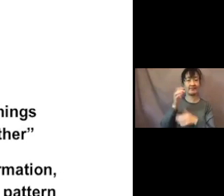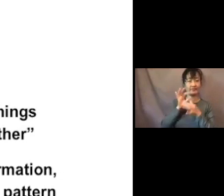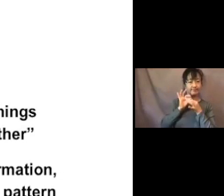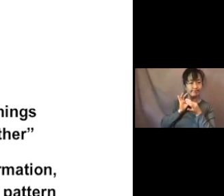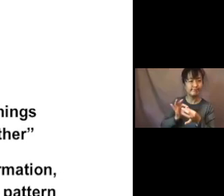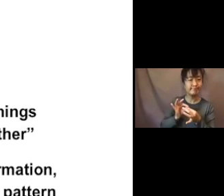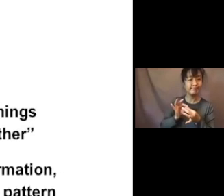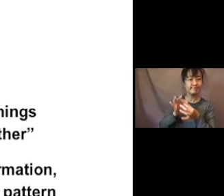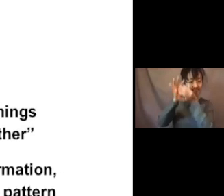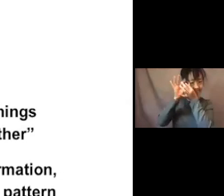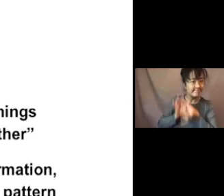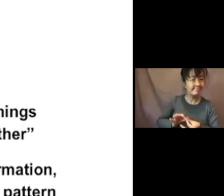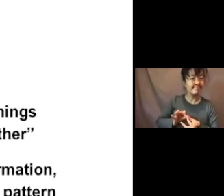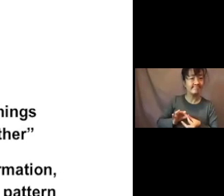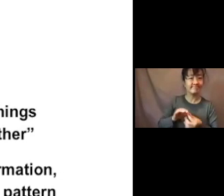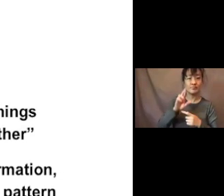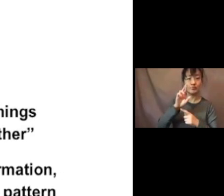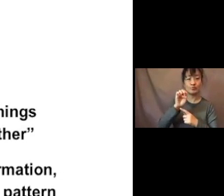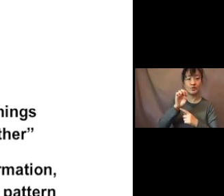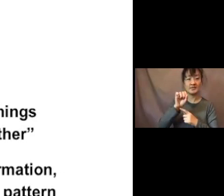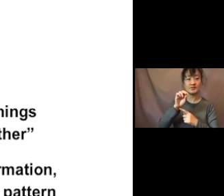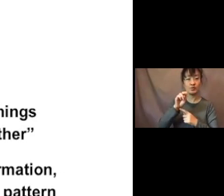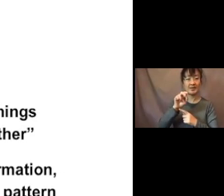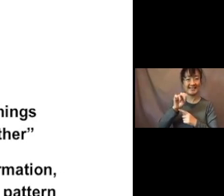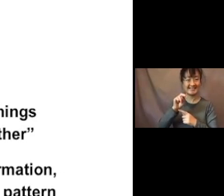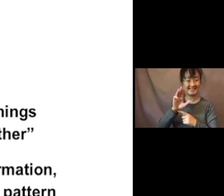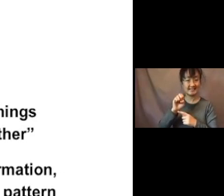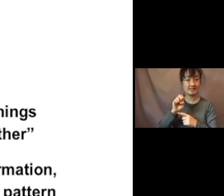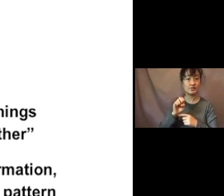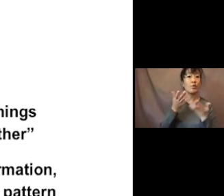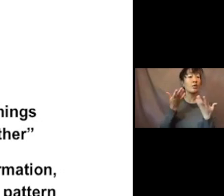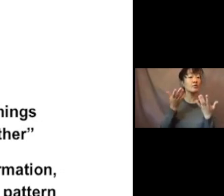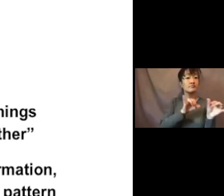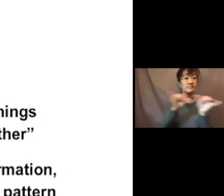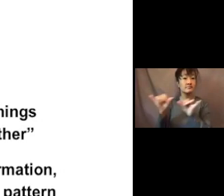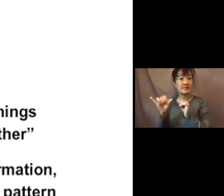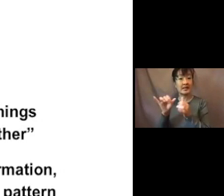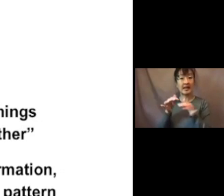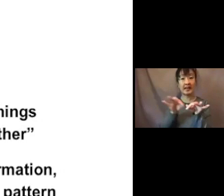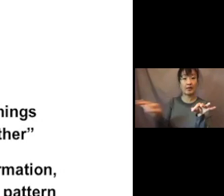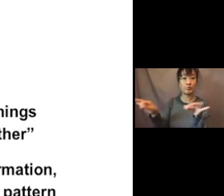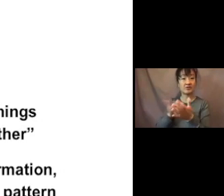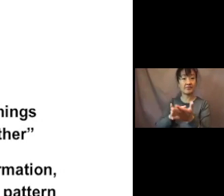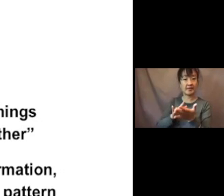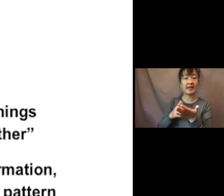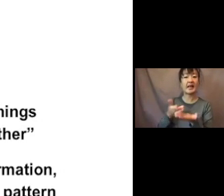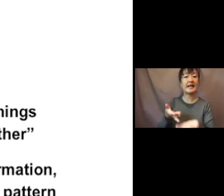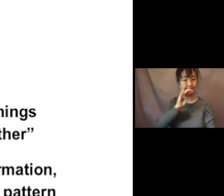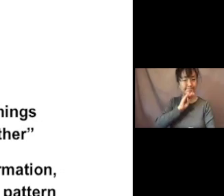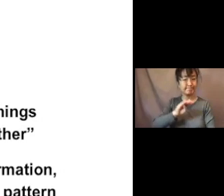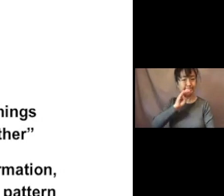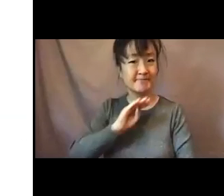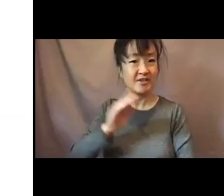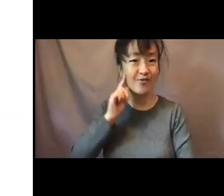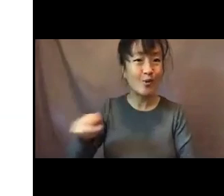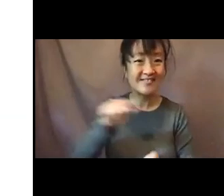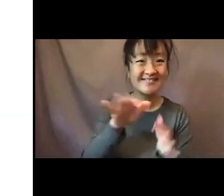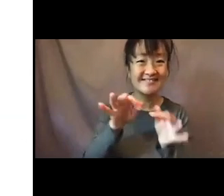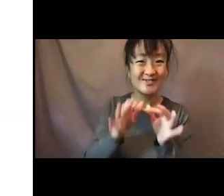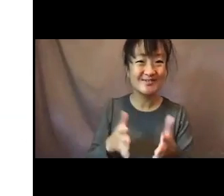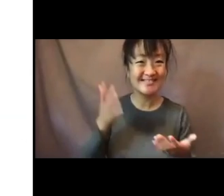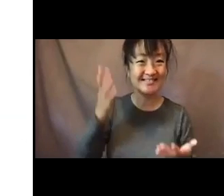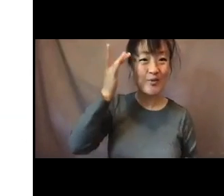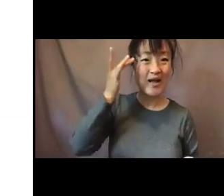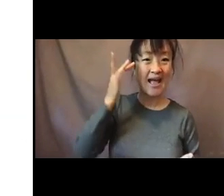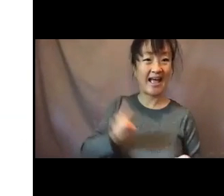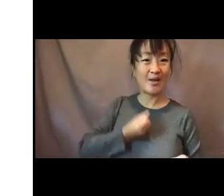resonate? Likewise, the language of the medicine is often referred to, and is a little frustrating for translators, is that there's a poetic